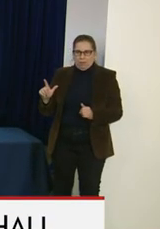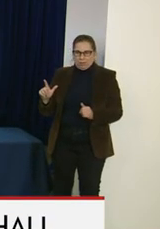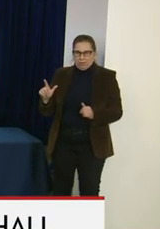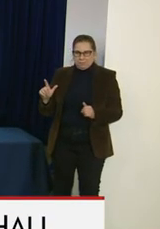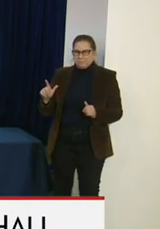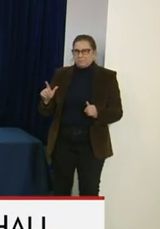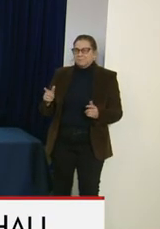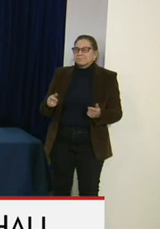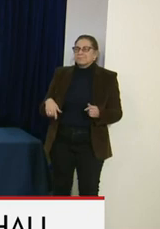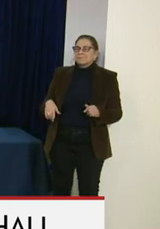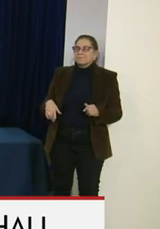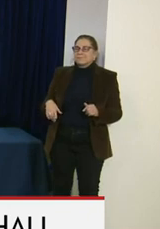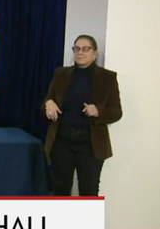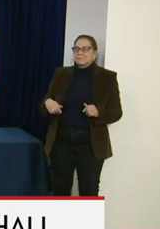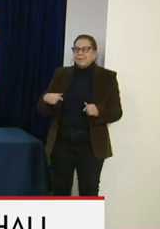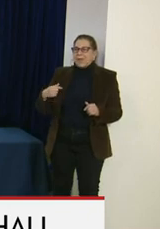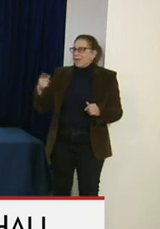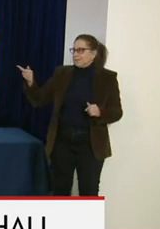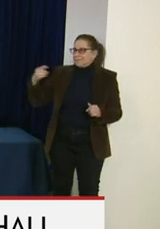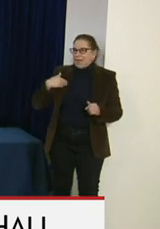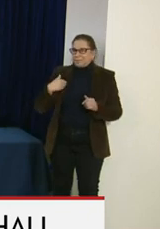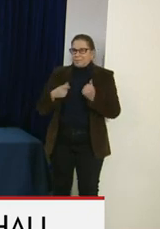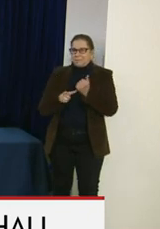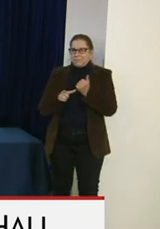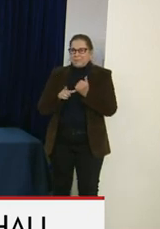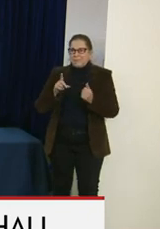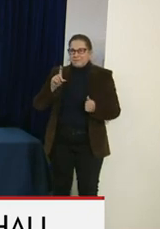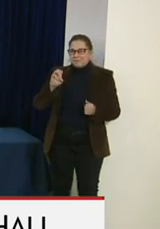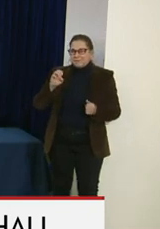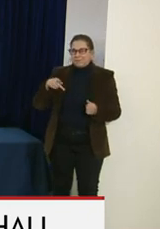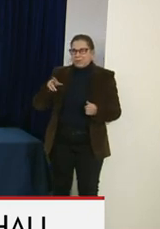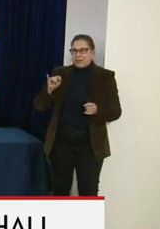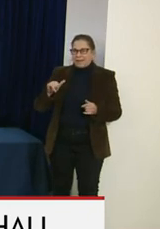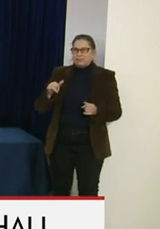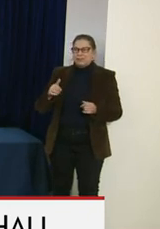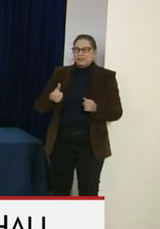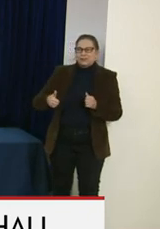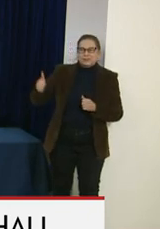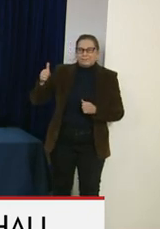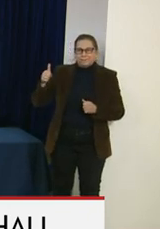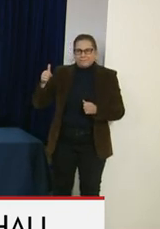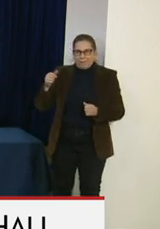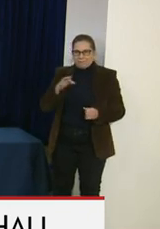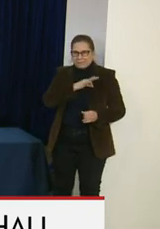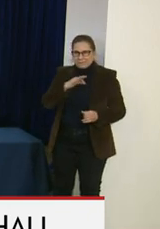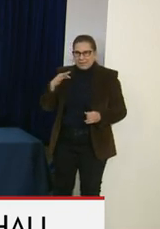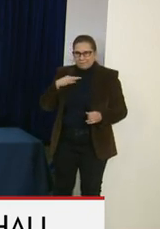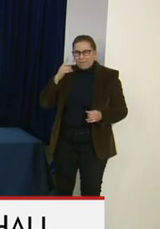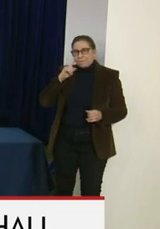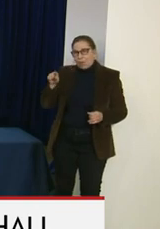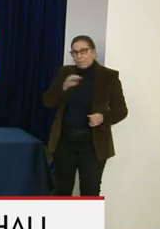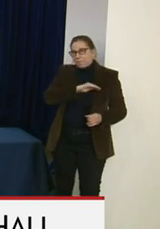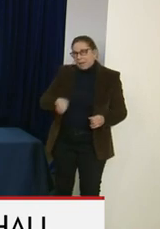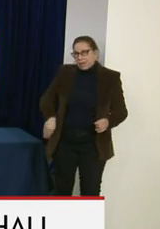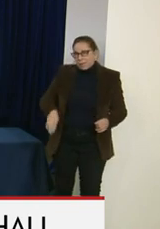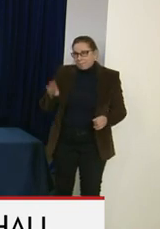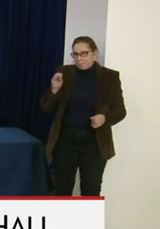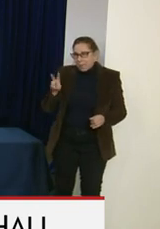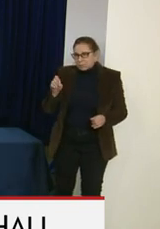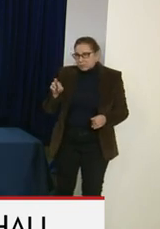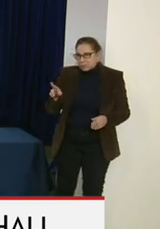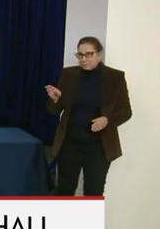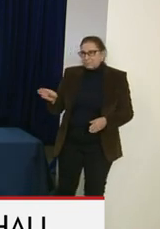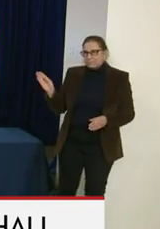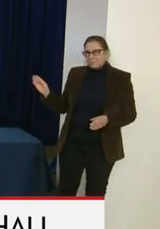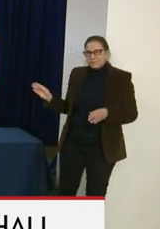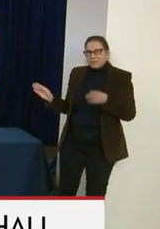Deputy Chief of Staff for Mayor Muriel Bowser. Today, you'll hear shortly from Mayor Bowser, our Director of Health, LaQuandra Nesbitt, our